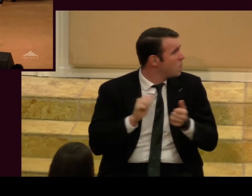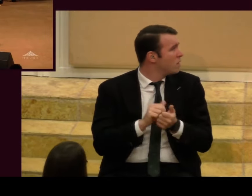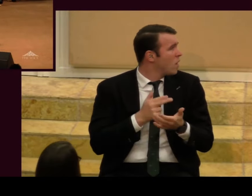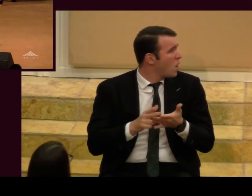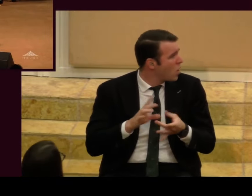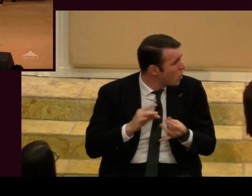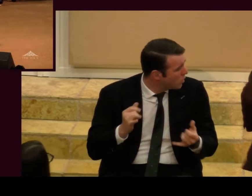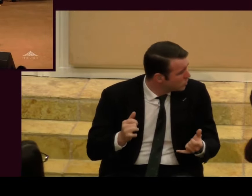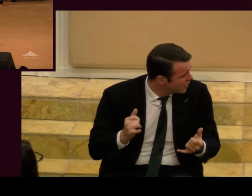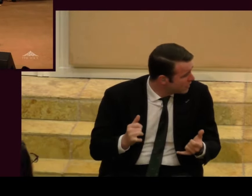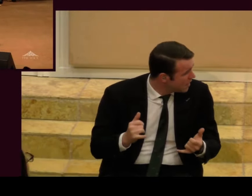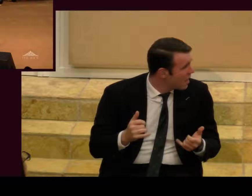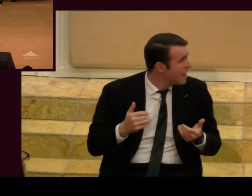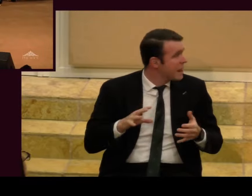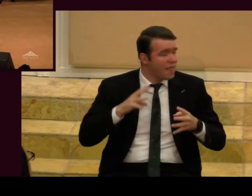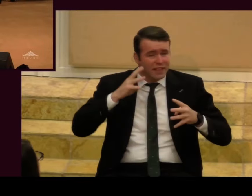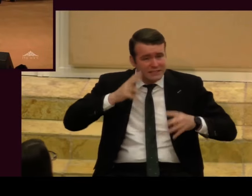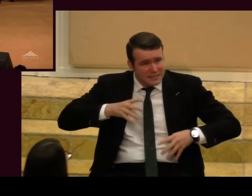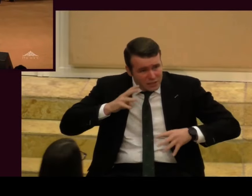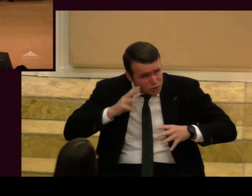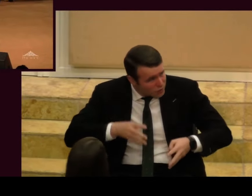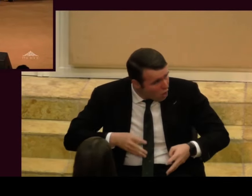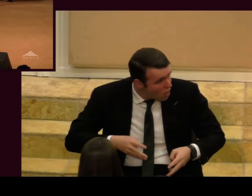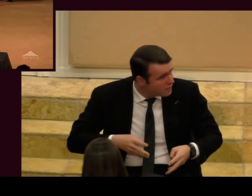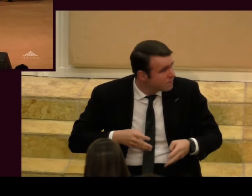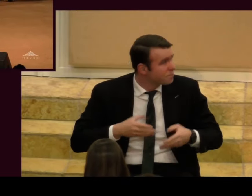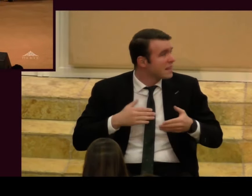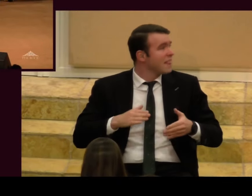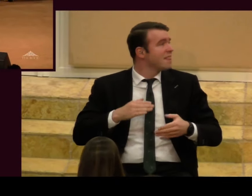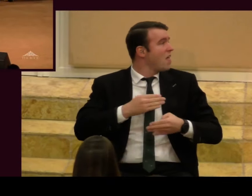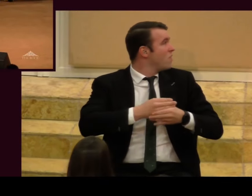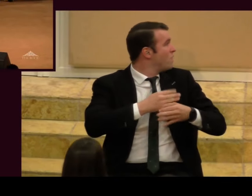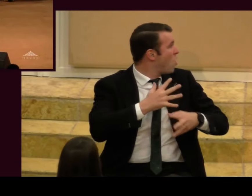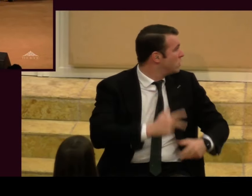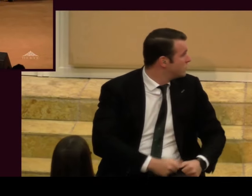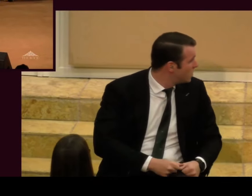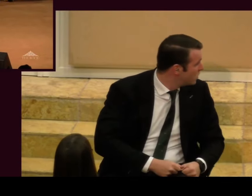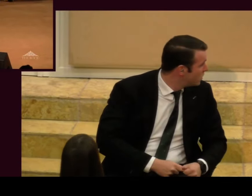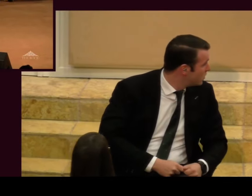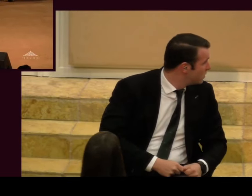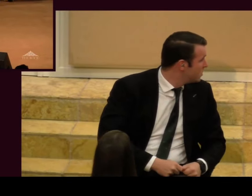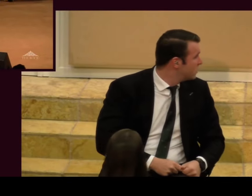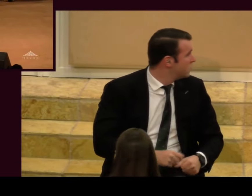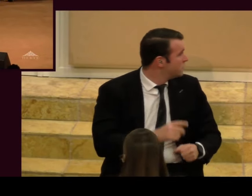go right now. Let the tears fall. Let the walls fall.